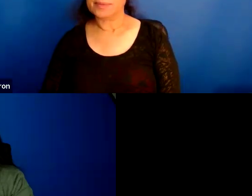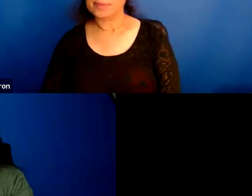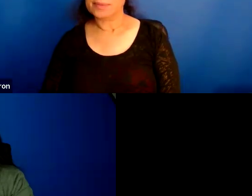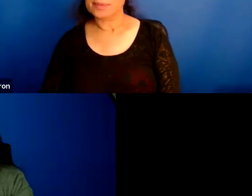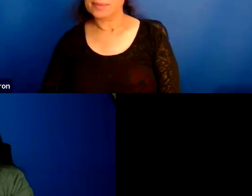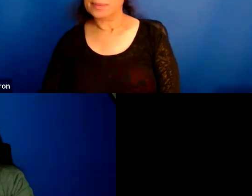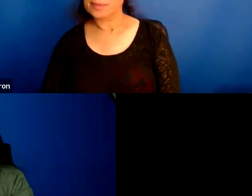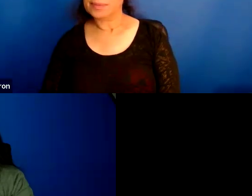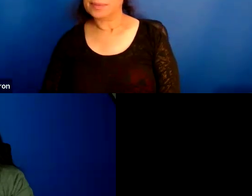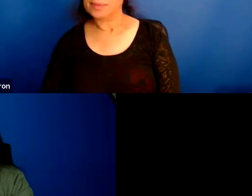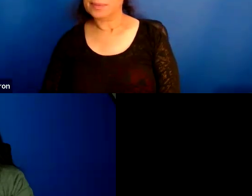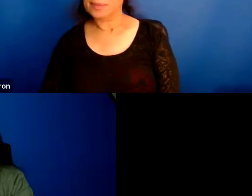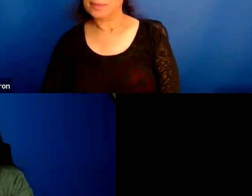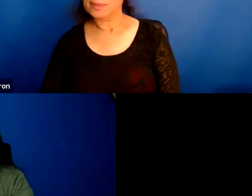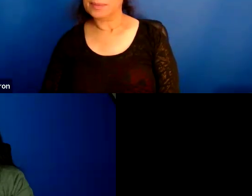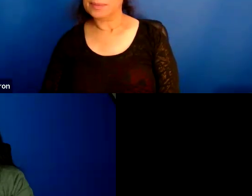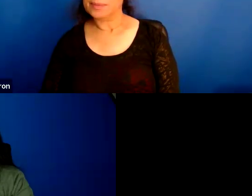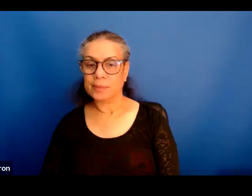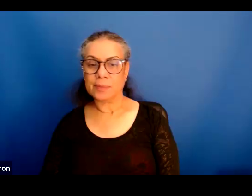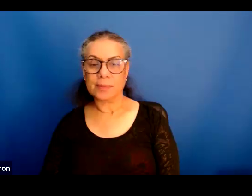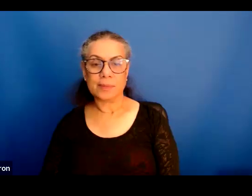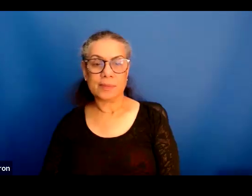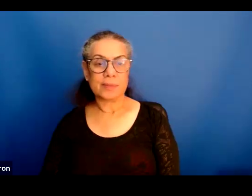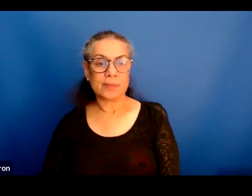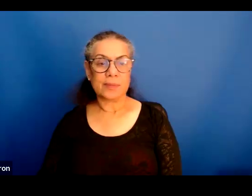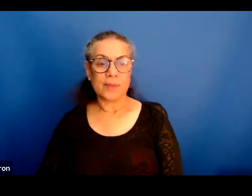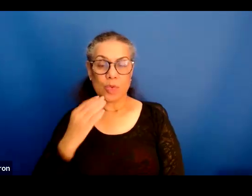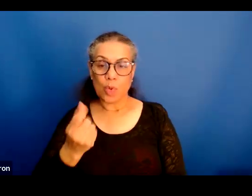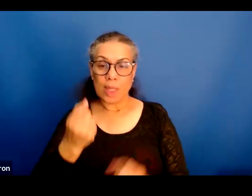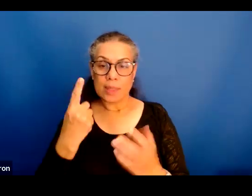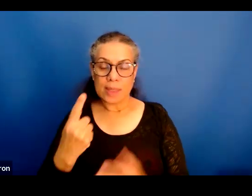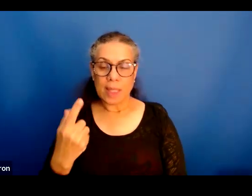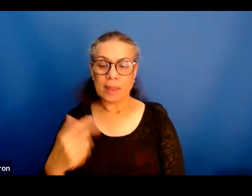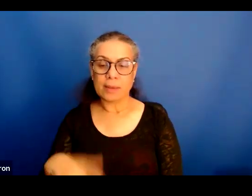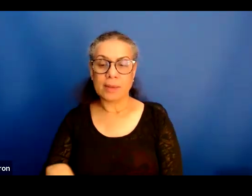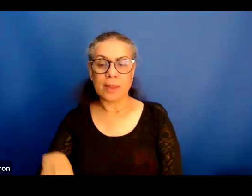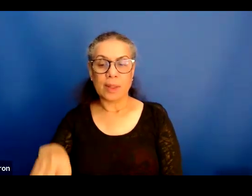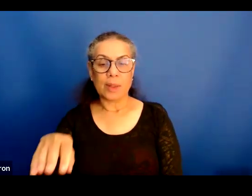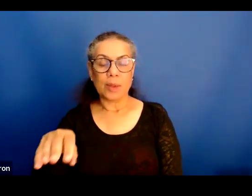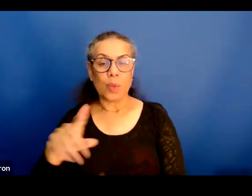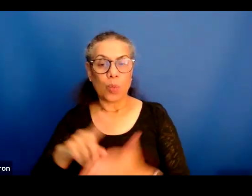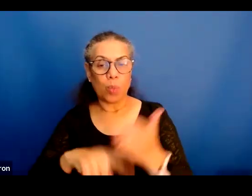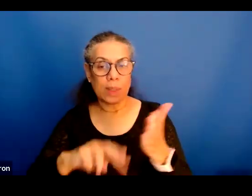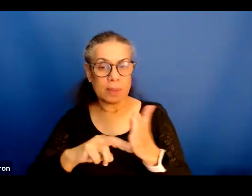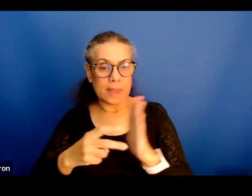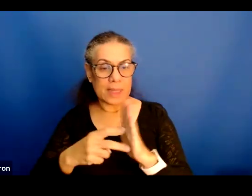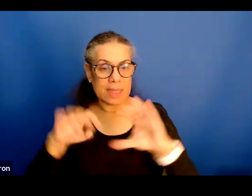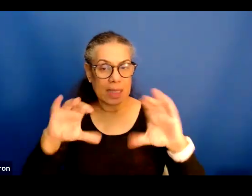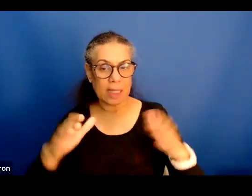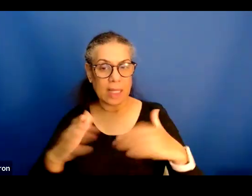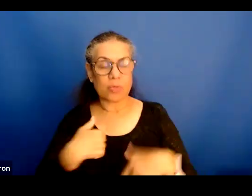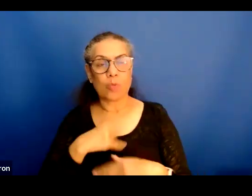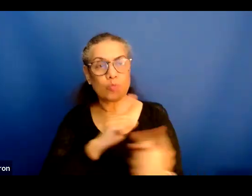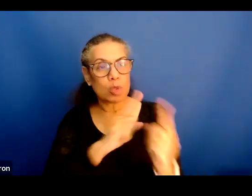understand what MLL education looks like in classrooms, MLA members talked with educators at 11